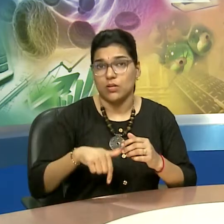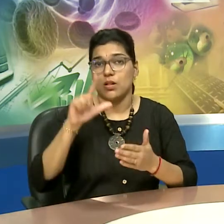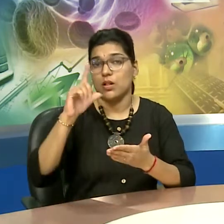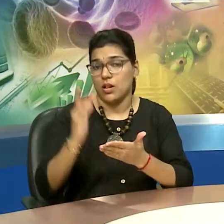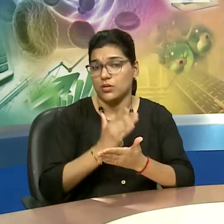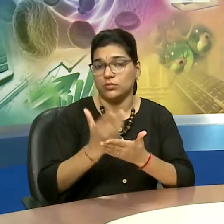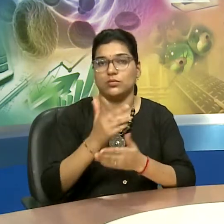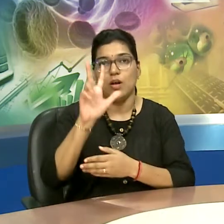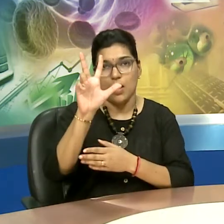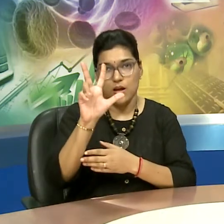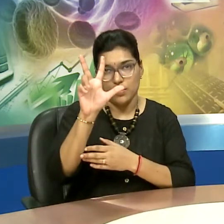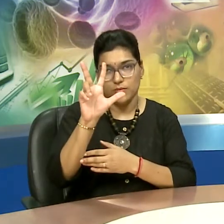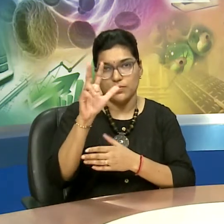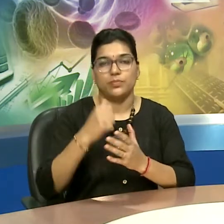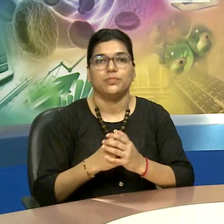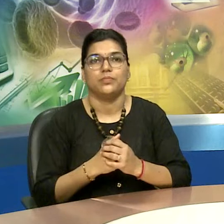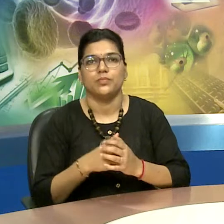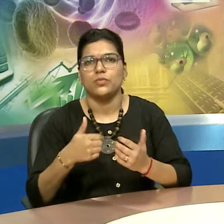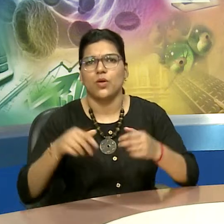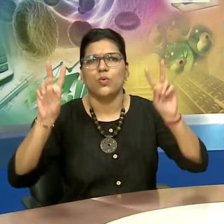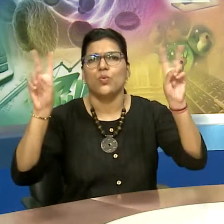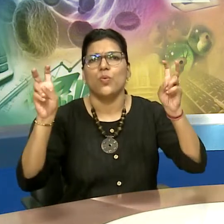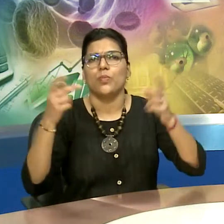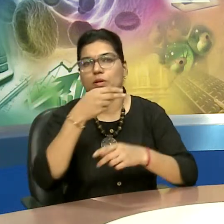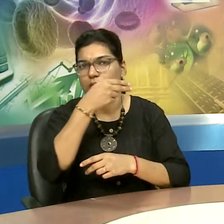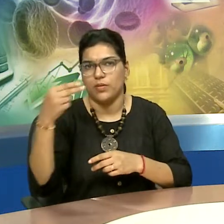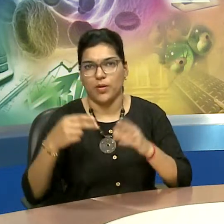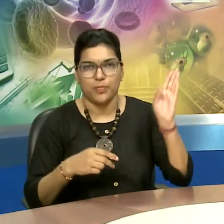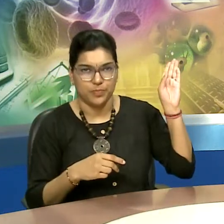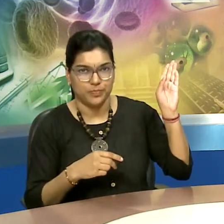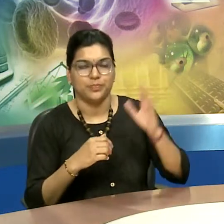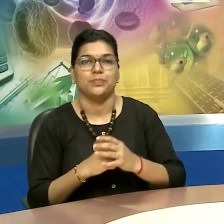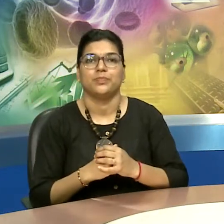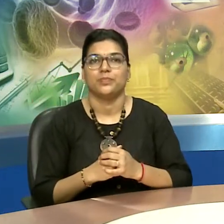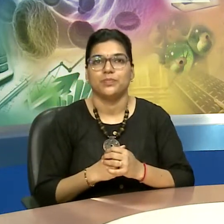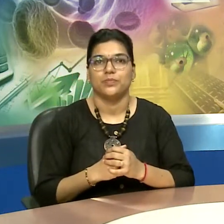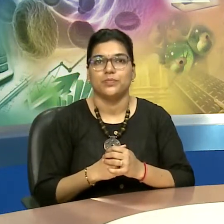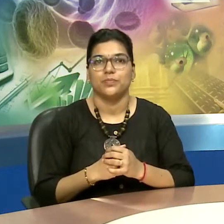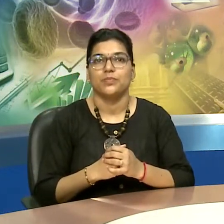secondary level. Lesson number 8. The name of the lesson is